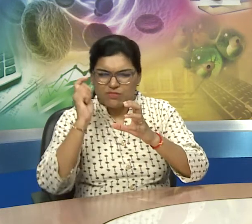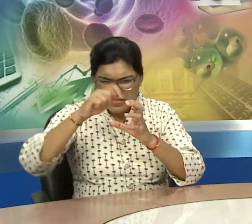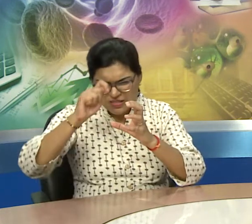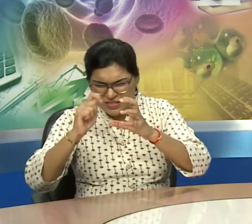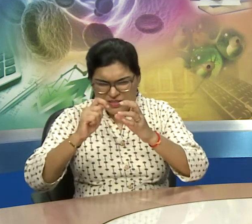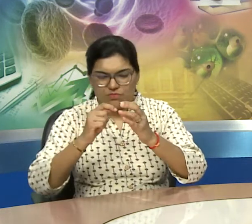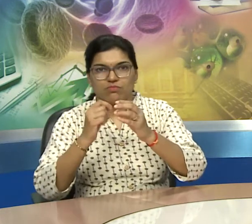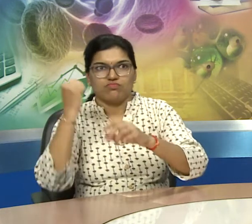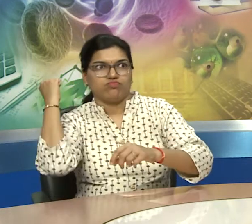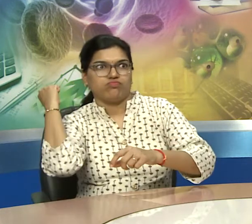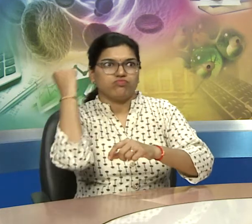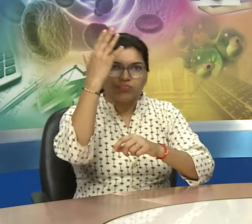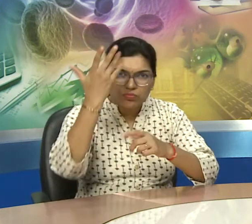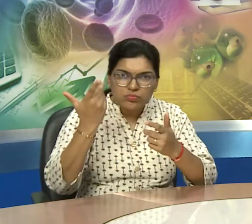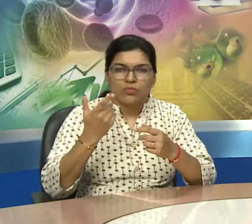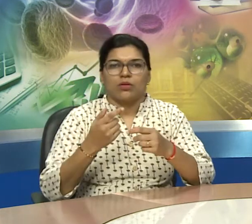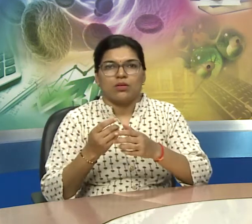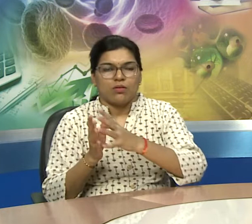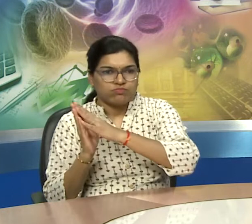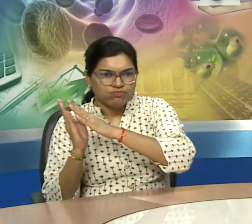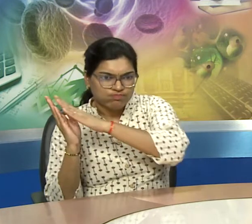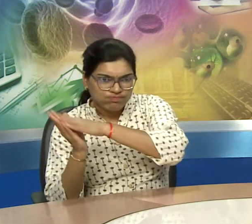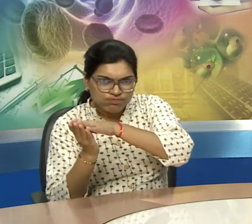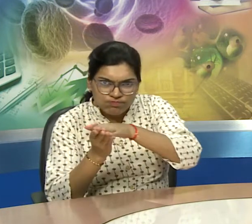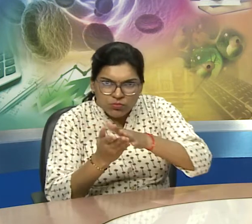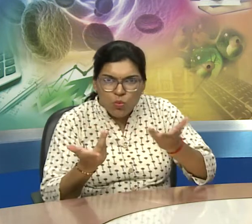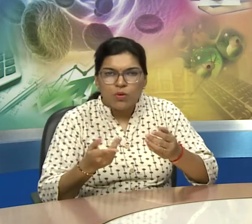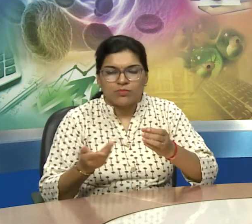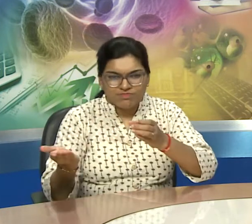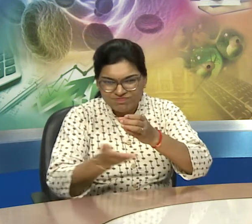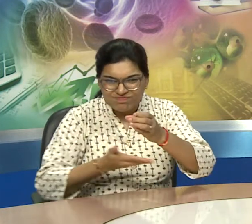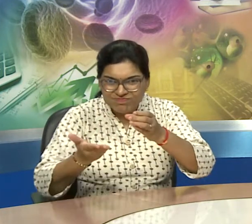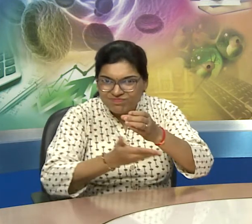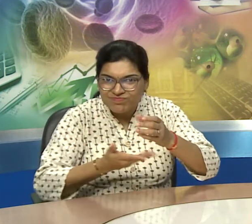So we can say that there was kind of exchange of materials